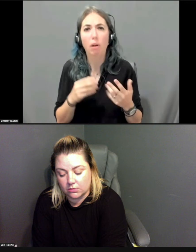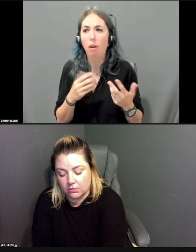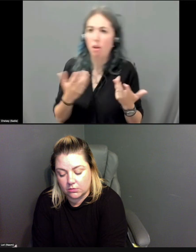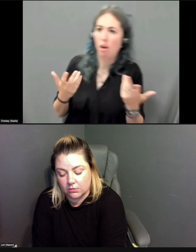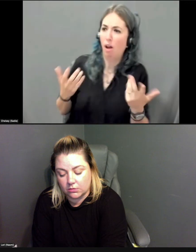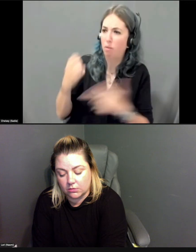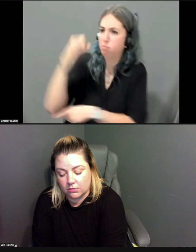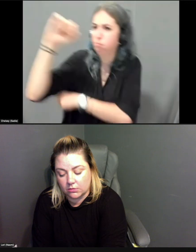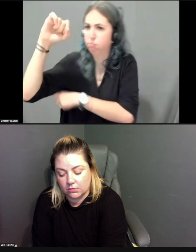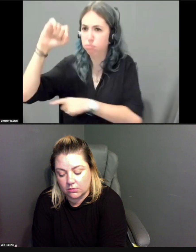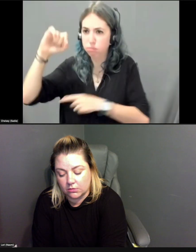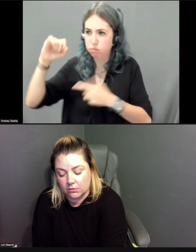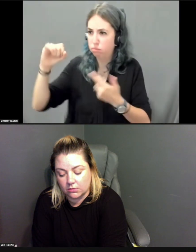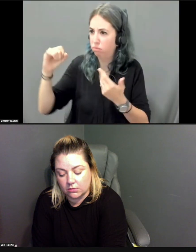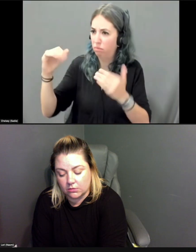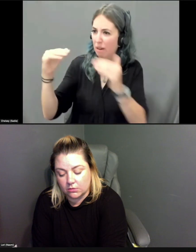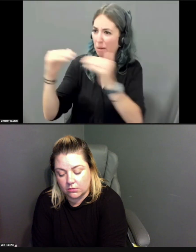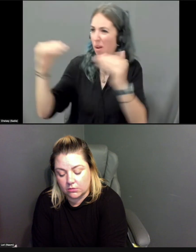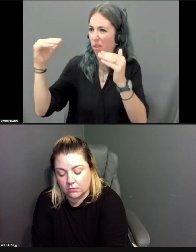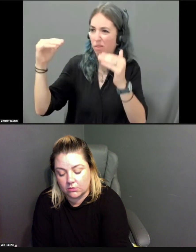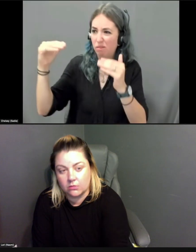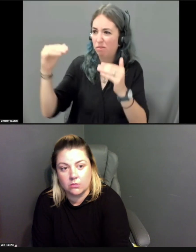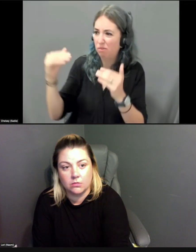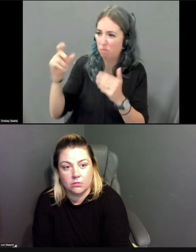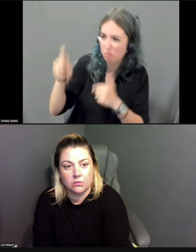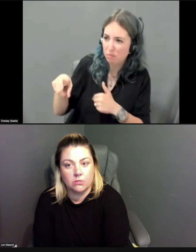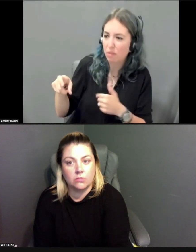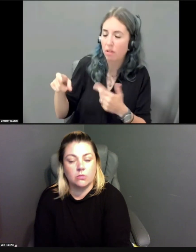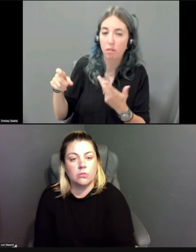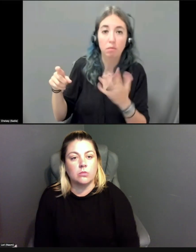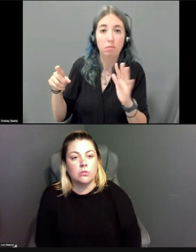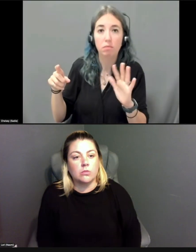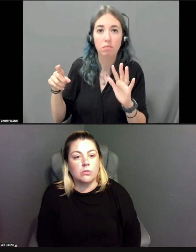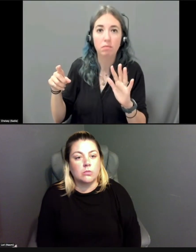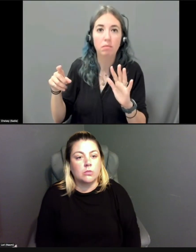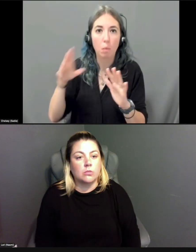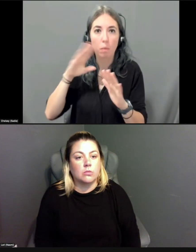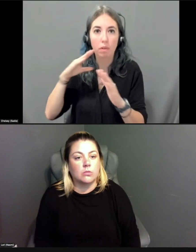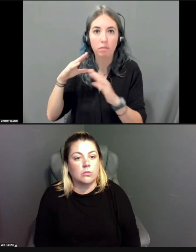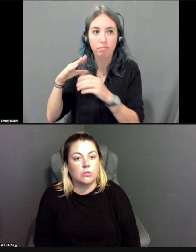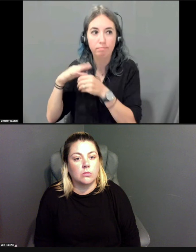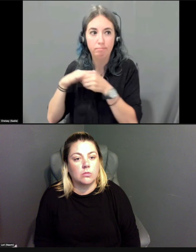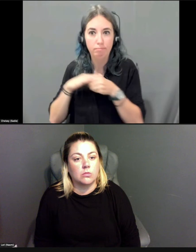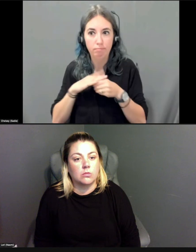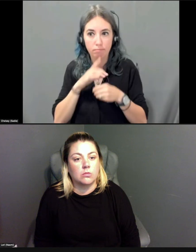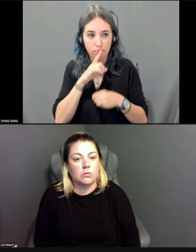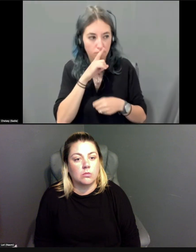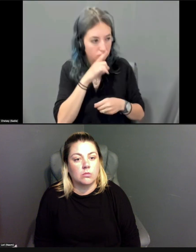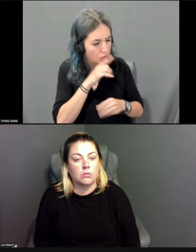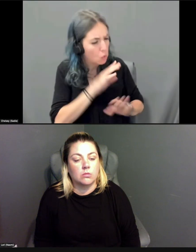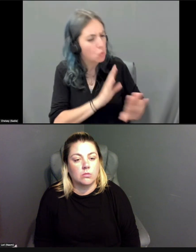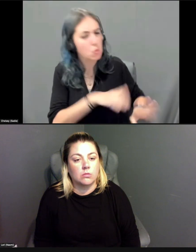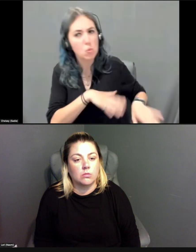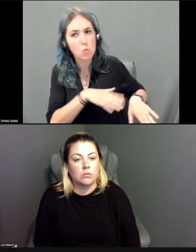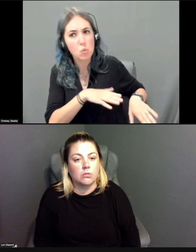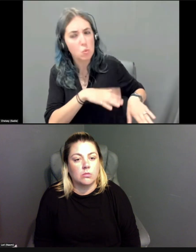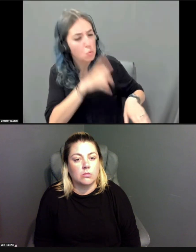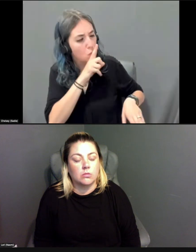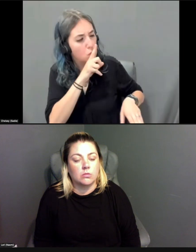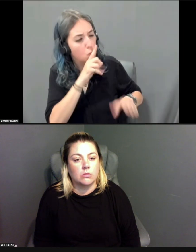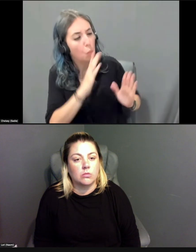Like, it wants to shut us up. It wants to shrink us down to this minute thing so